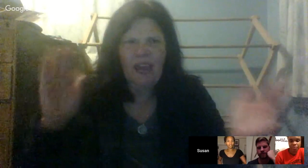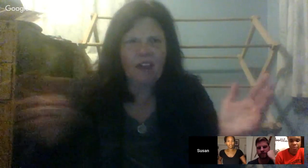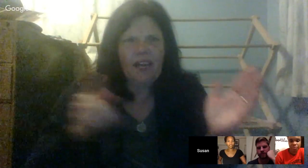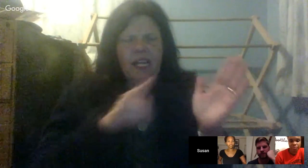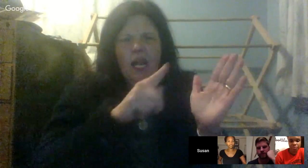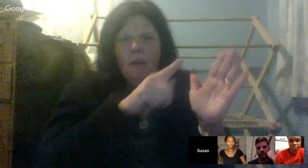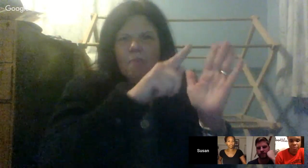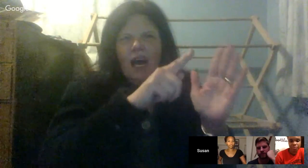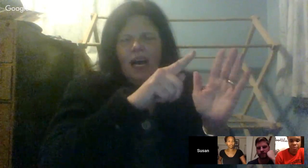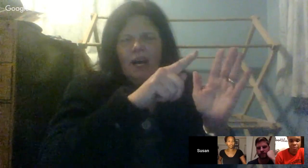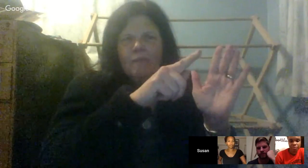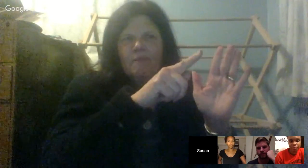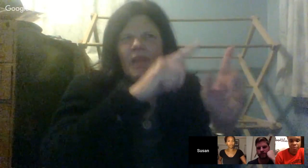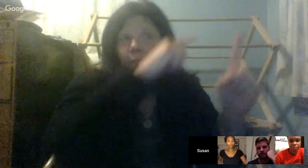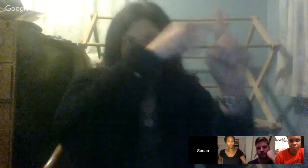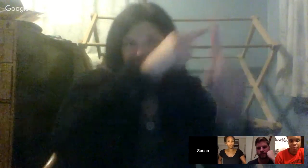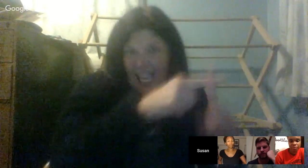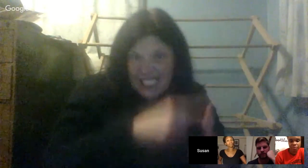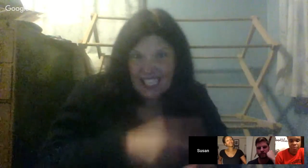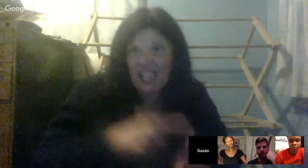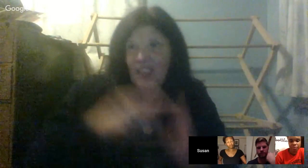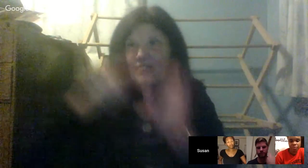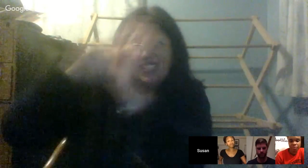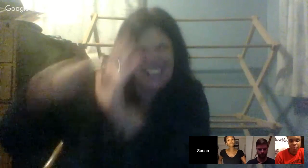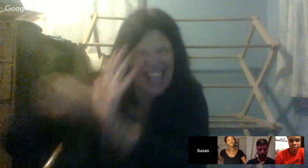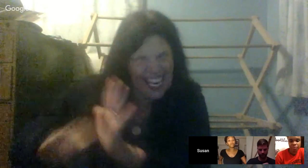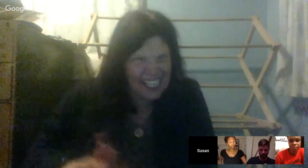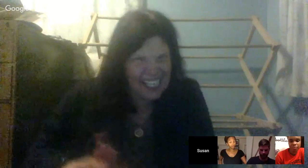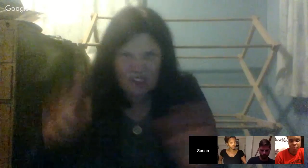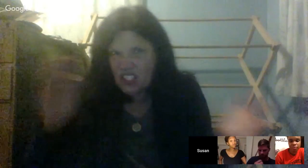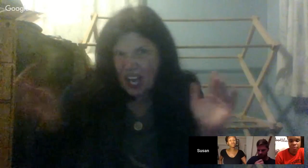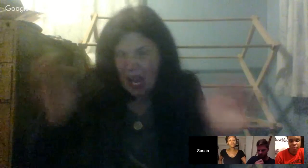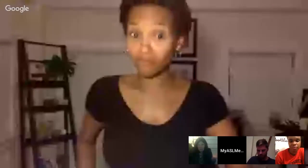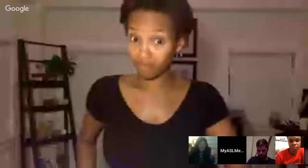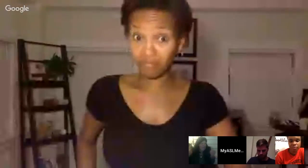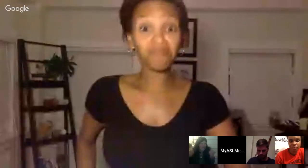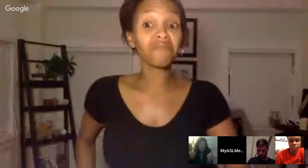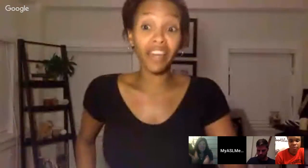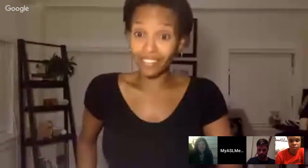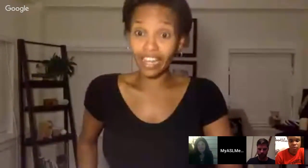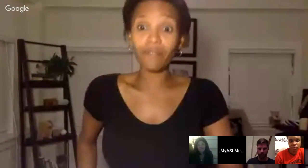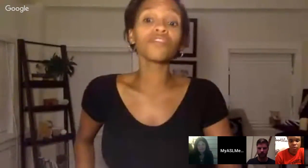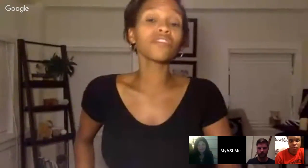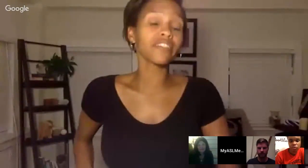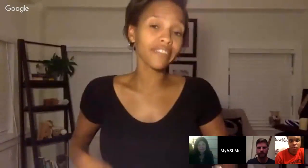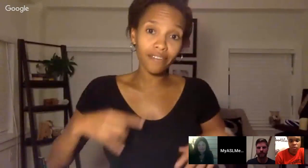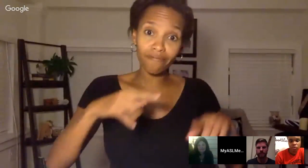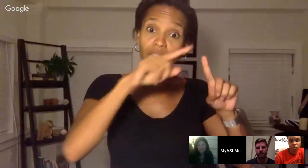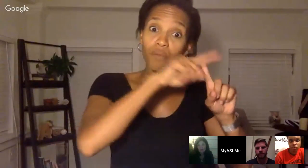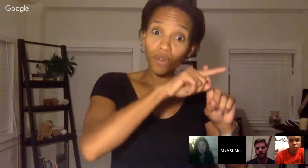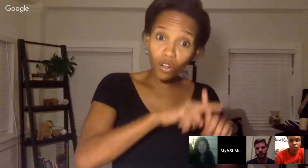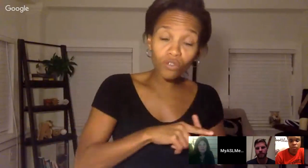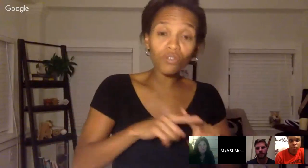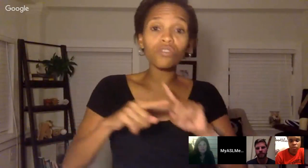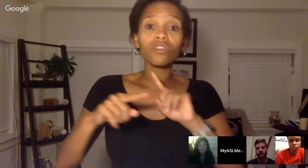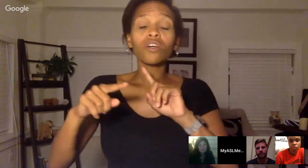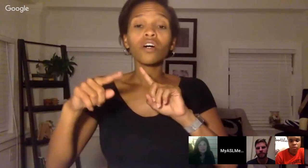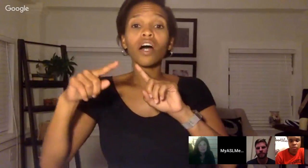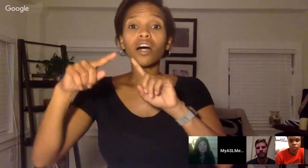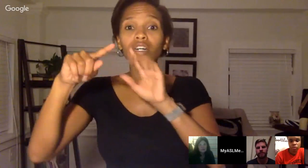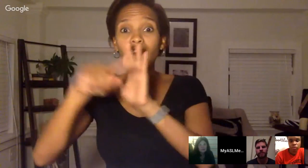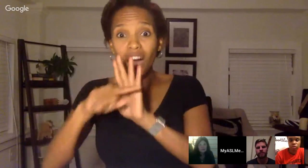comparing positives, negatives? I mean, Yeah, absolutely. Yep.